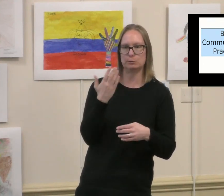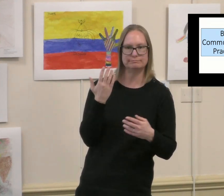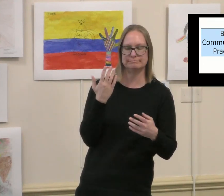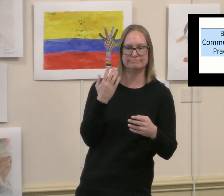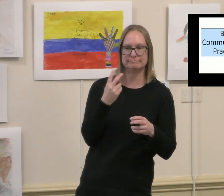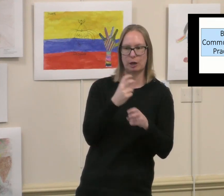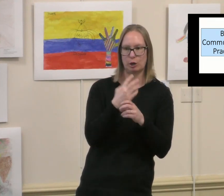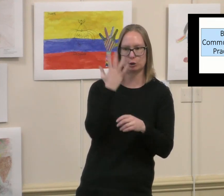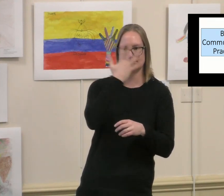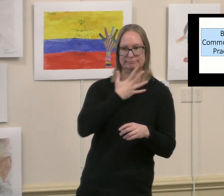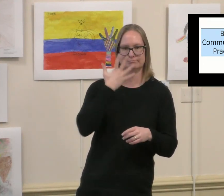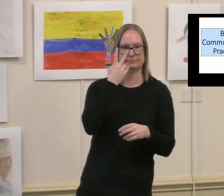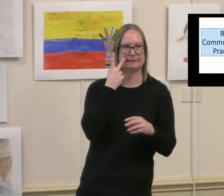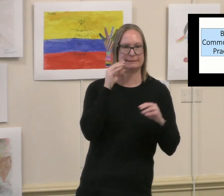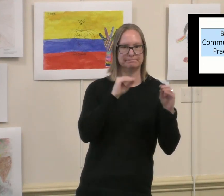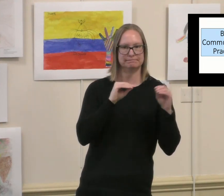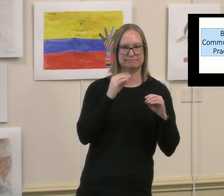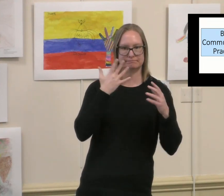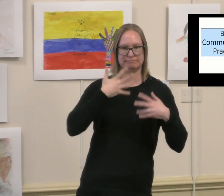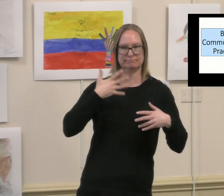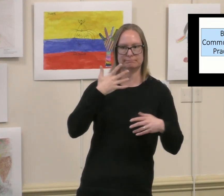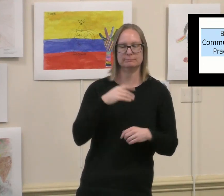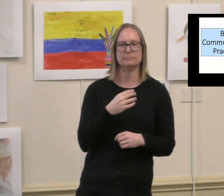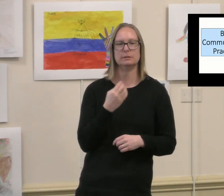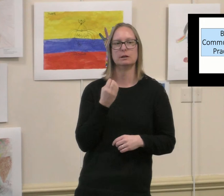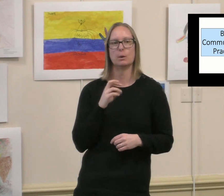standing like by a window and it's really hard to see you.